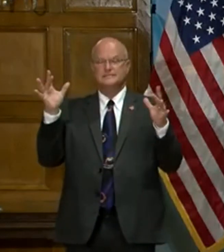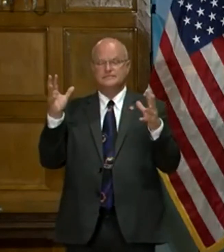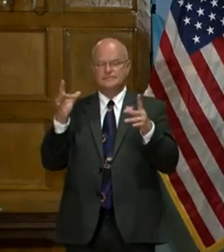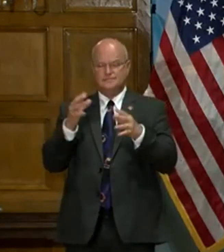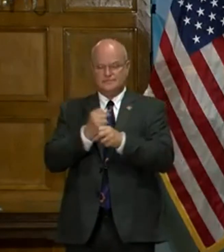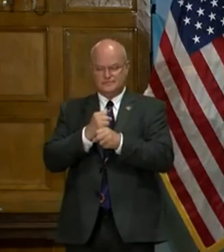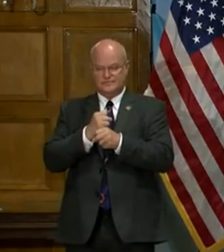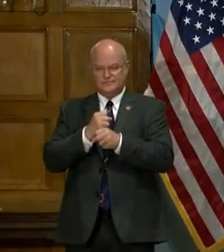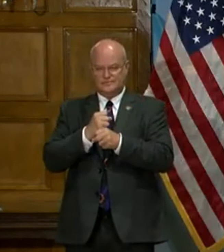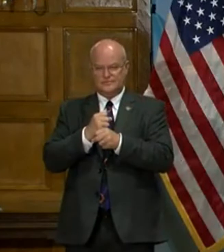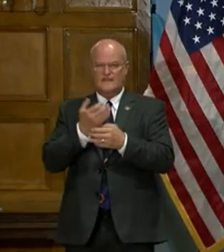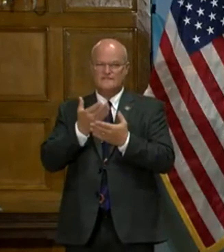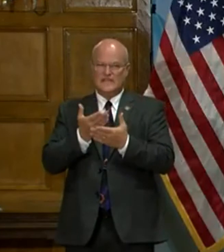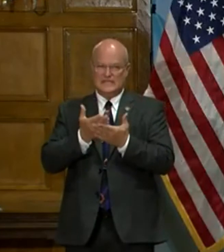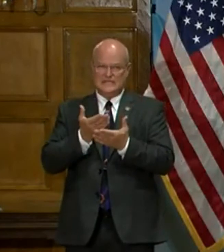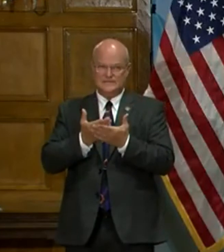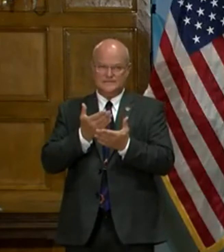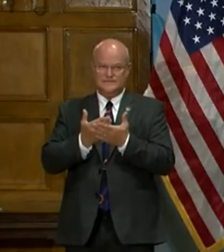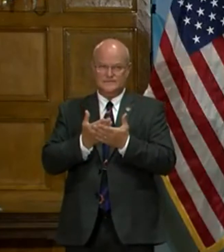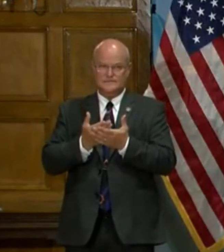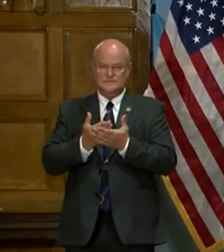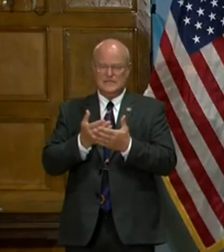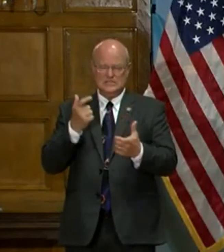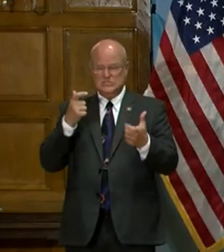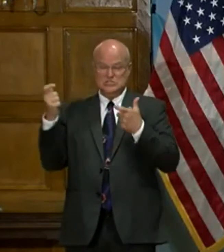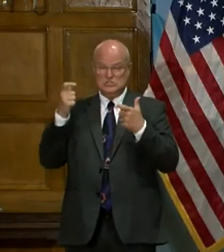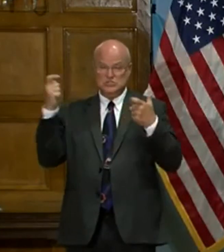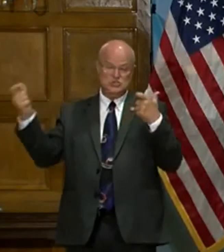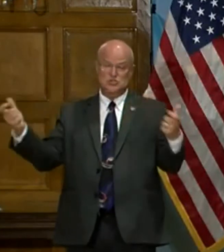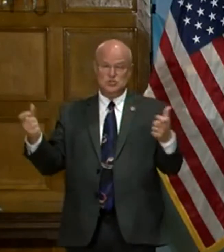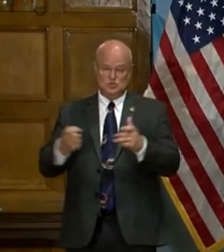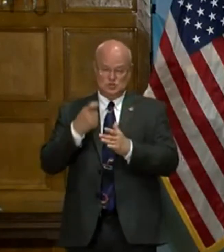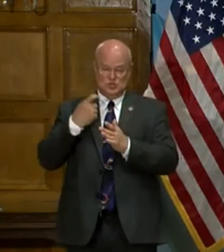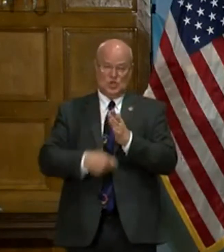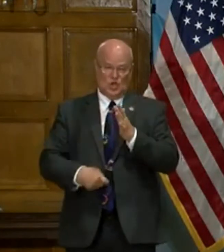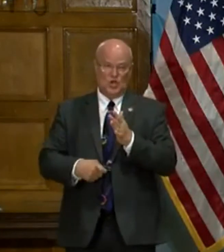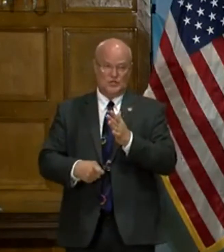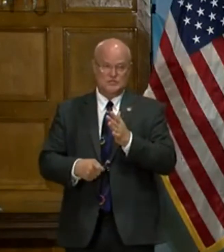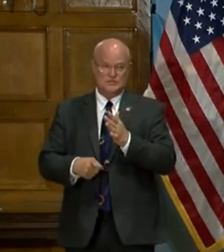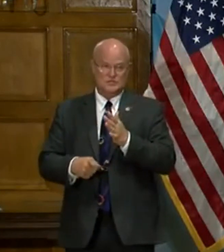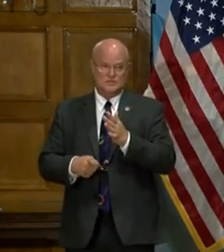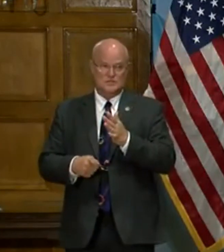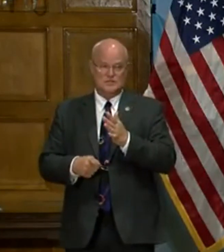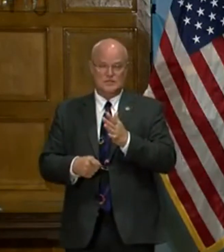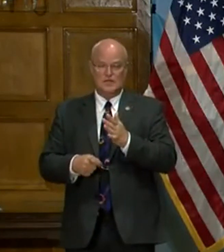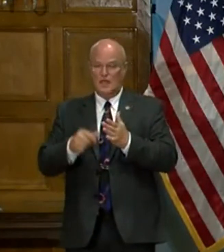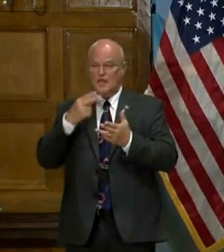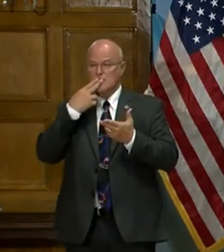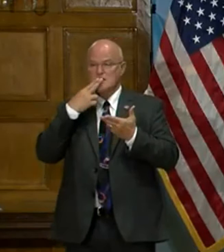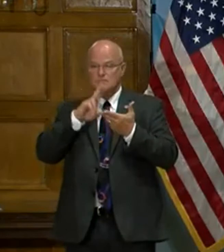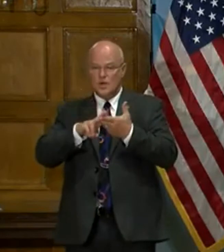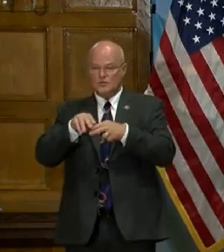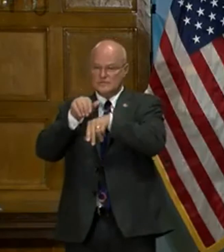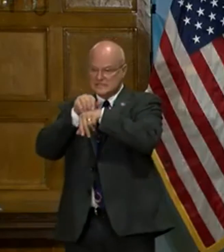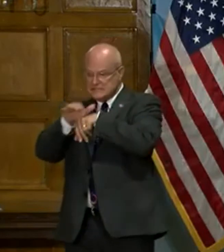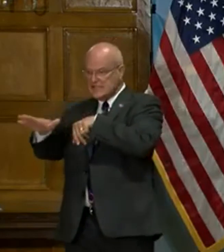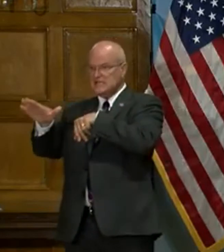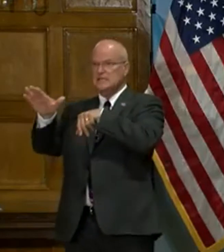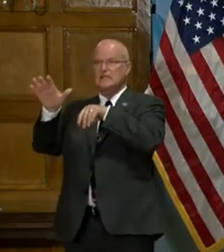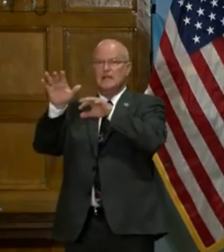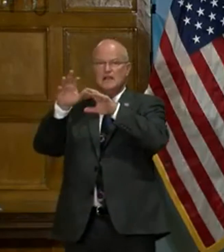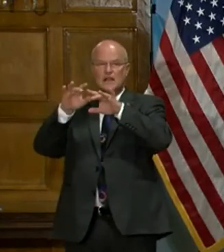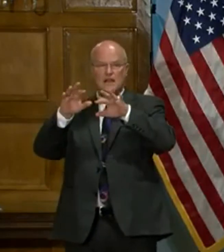to simply funding, because it's a huge price tag when you talk about postage, sending